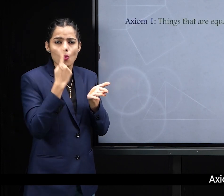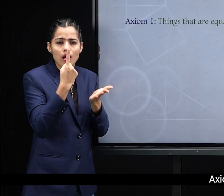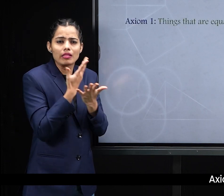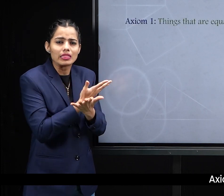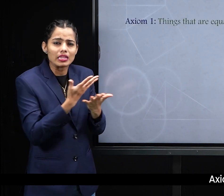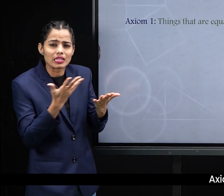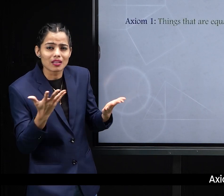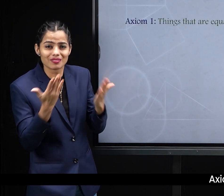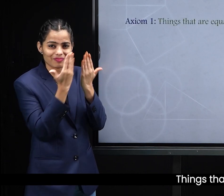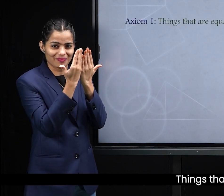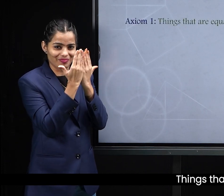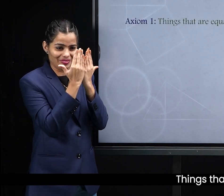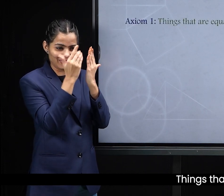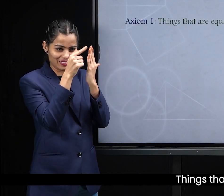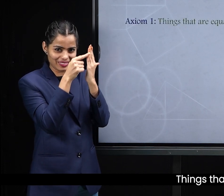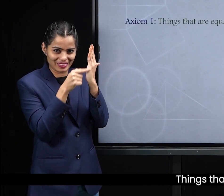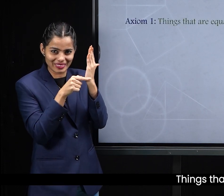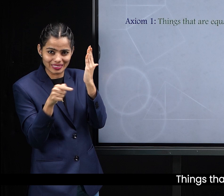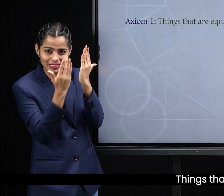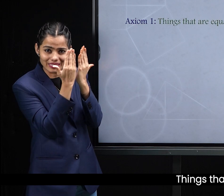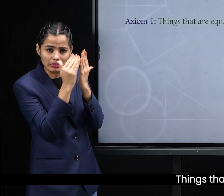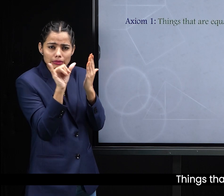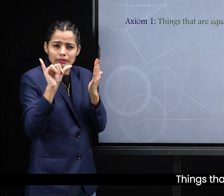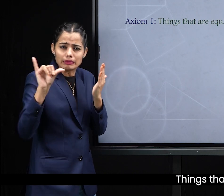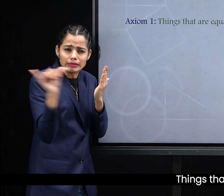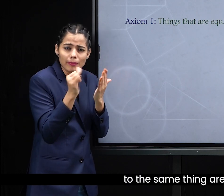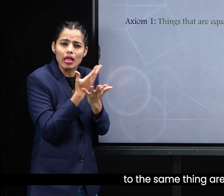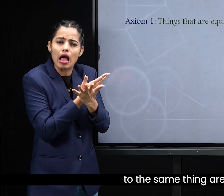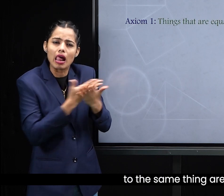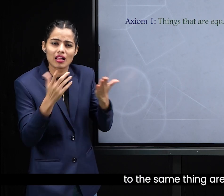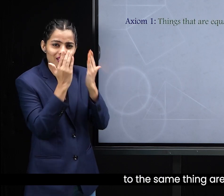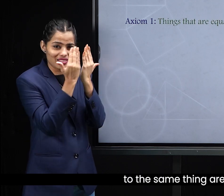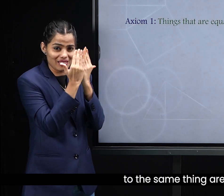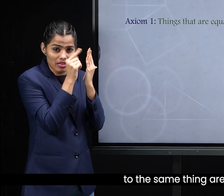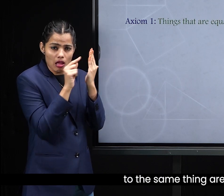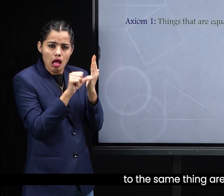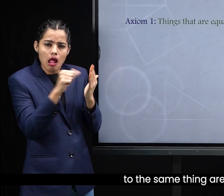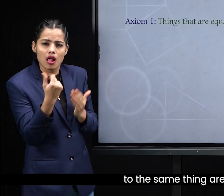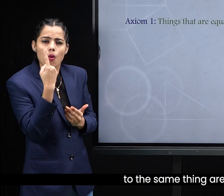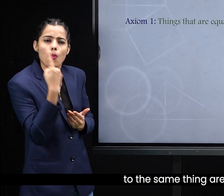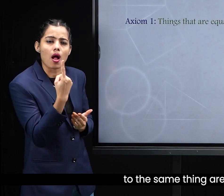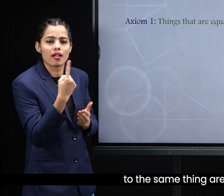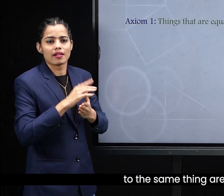Axiom 1. Things that are equal to the same thing are equal to one another.